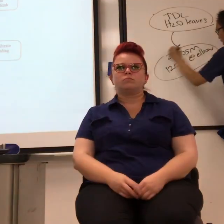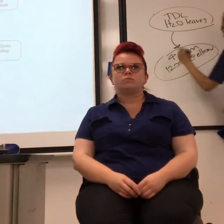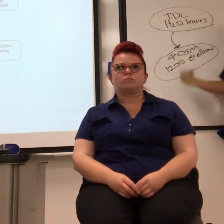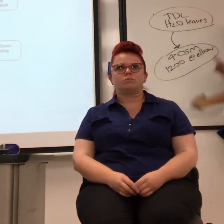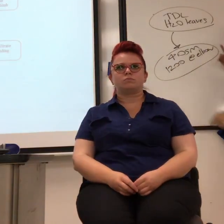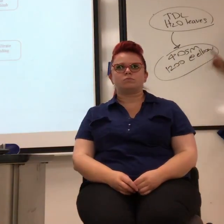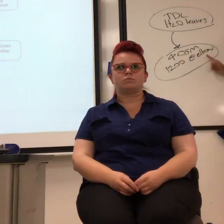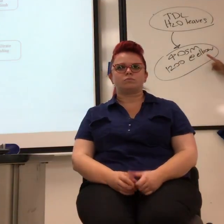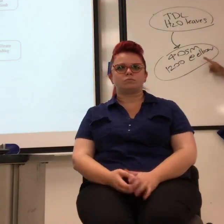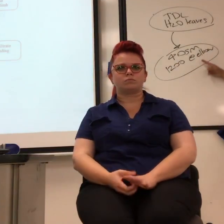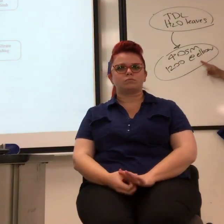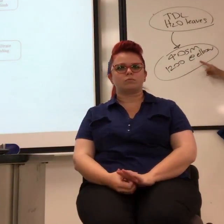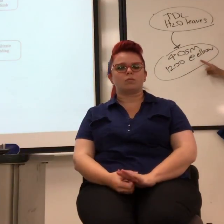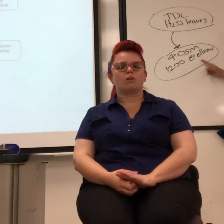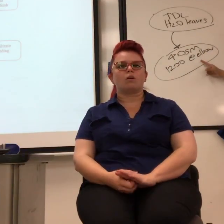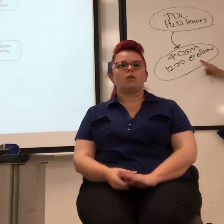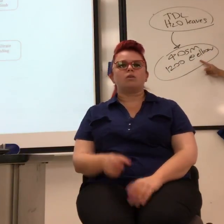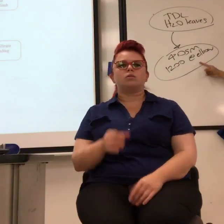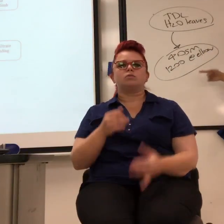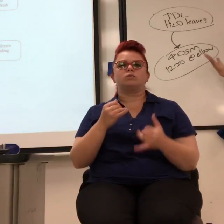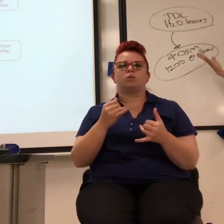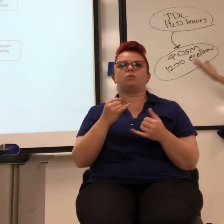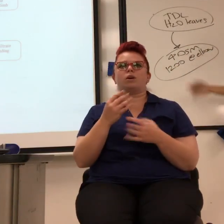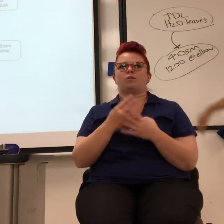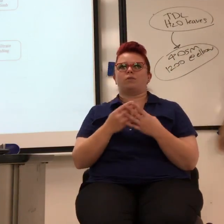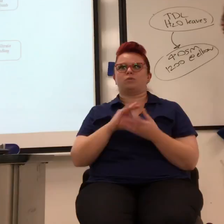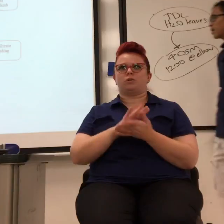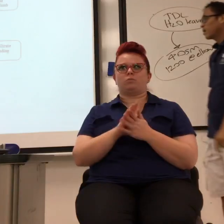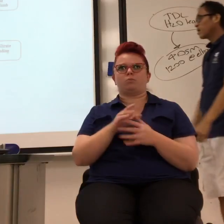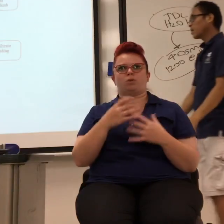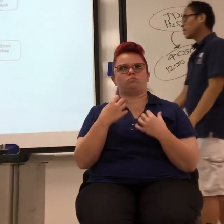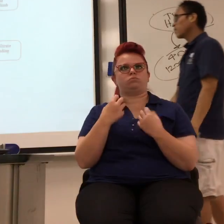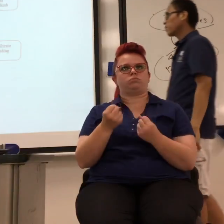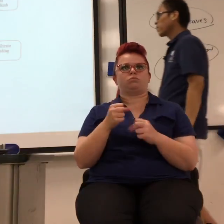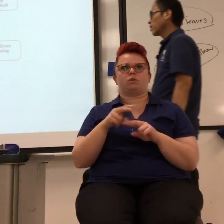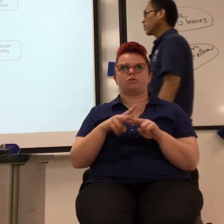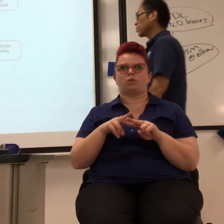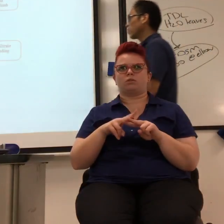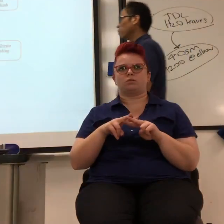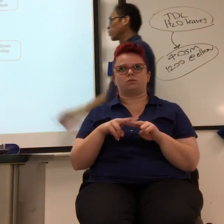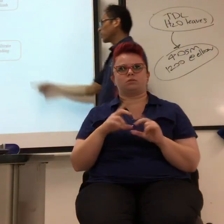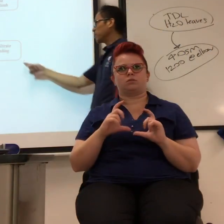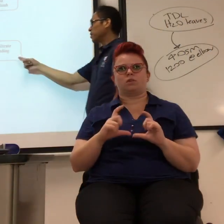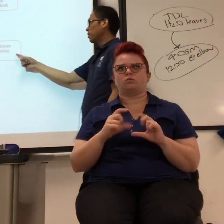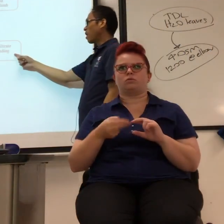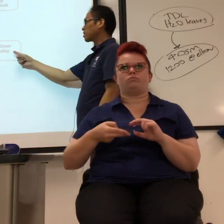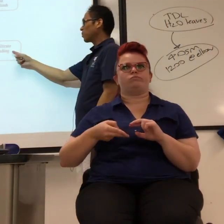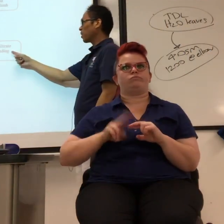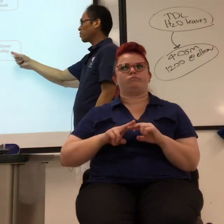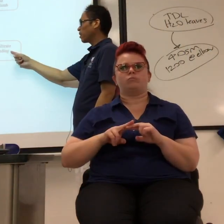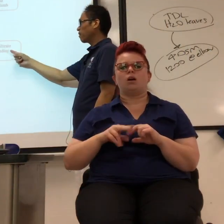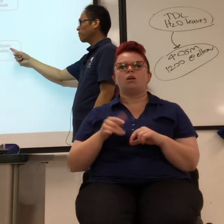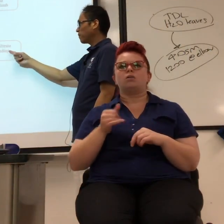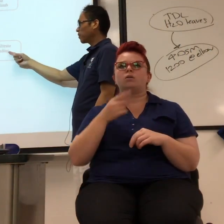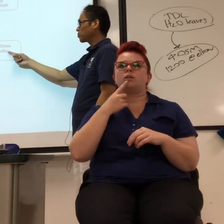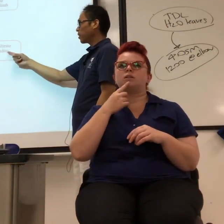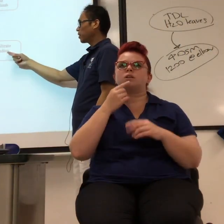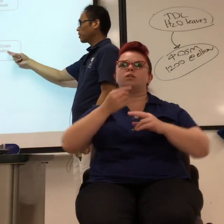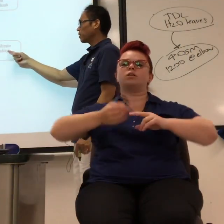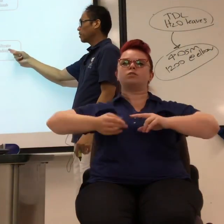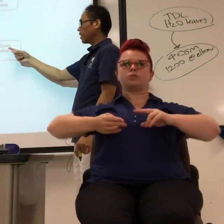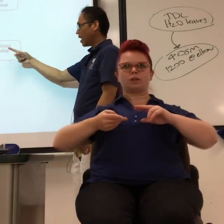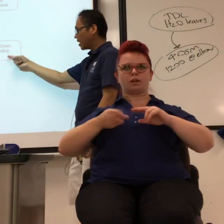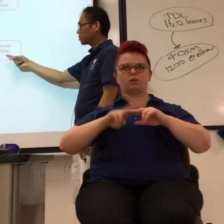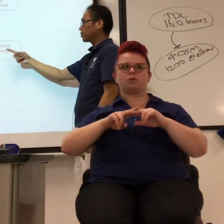So we've concentrated the filtrate. We've made it very salty. Then they say, so you're increasing the osmolarity of the